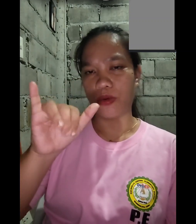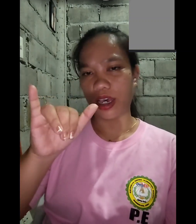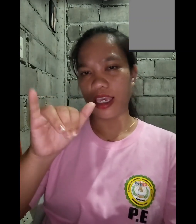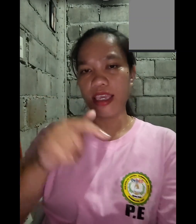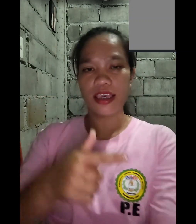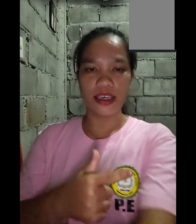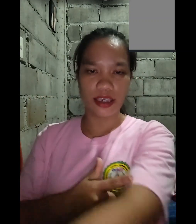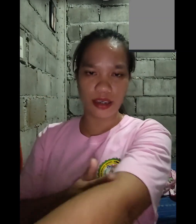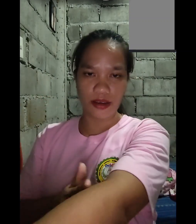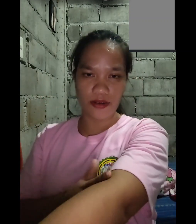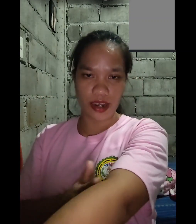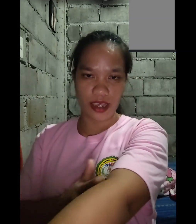G-R-A-Y, gray.